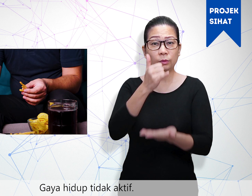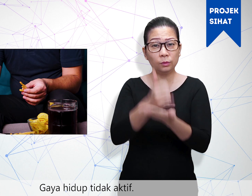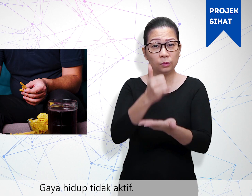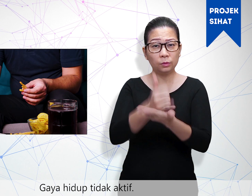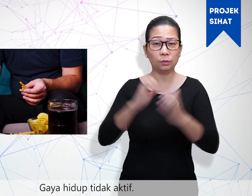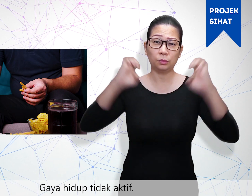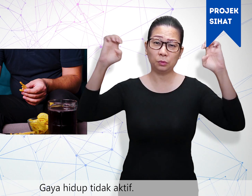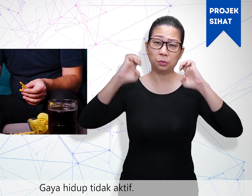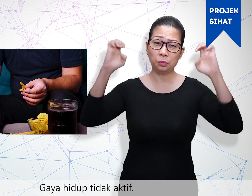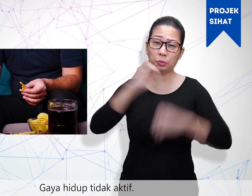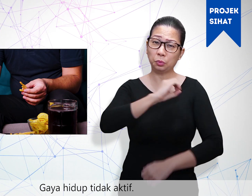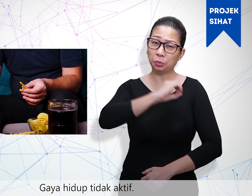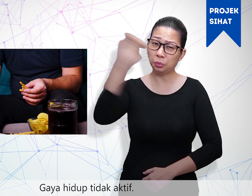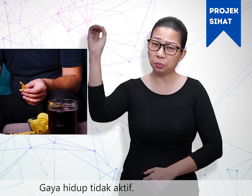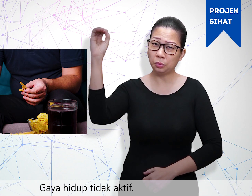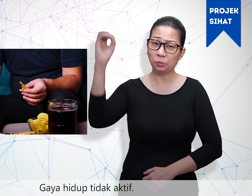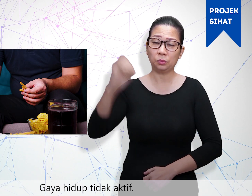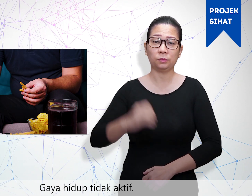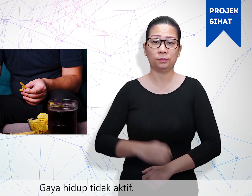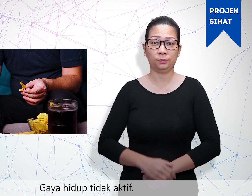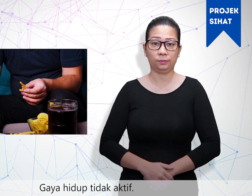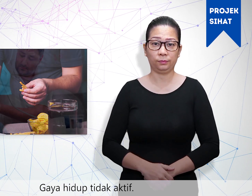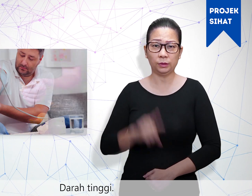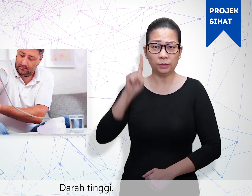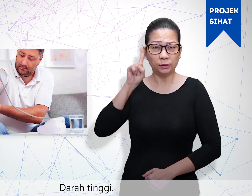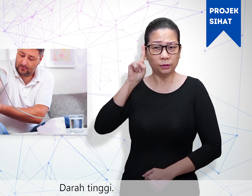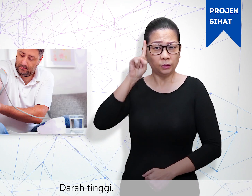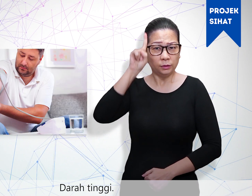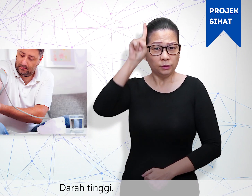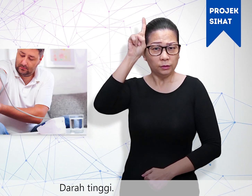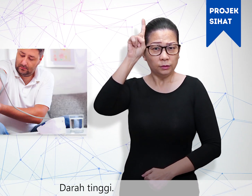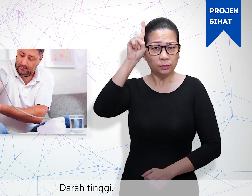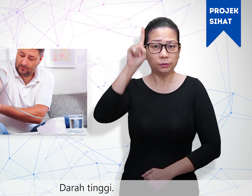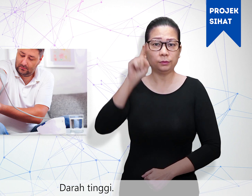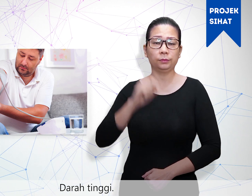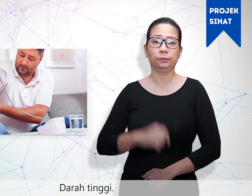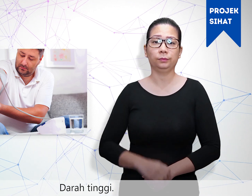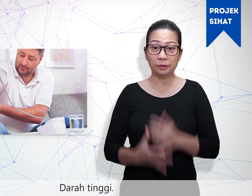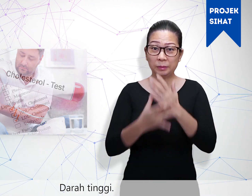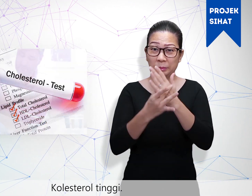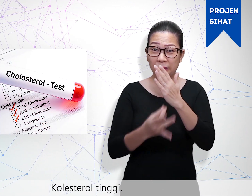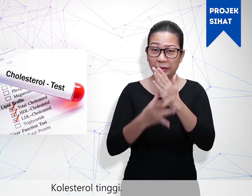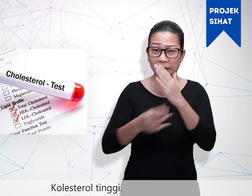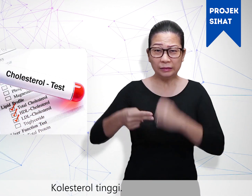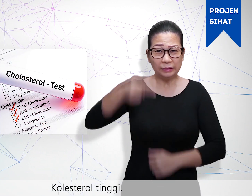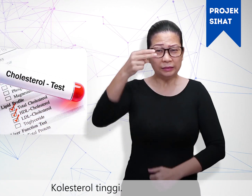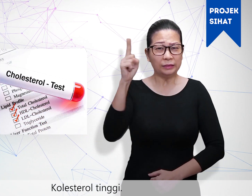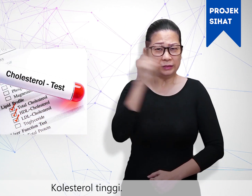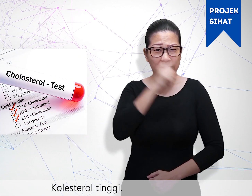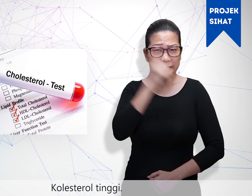Physical inactivity or a sedentary lifestyle. Hypertension. High cholesterol.